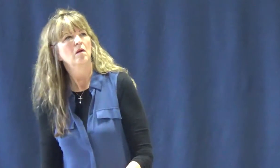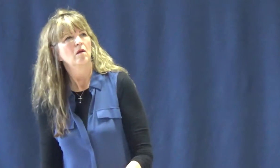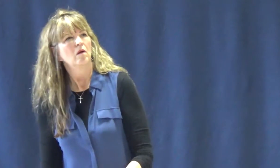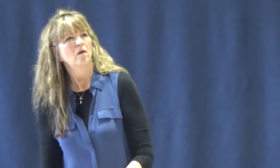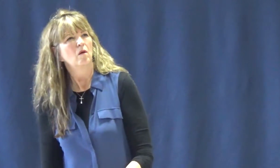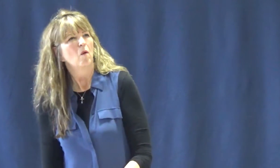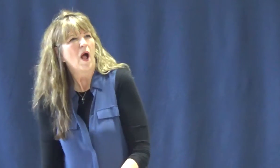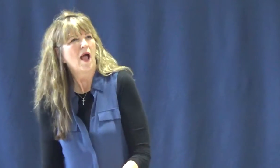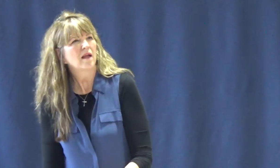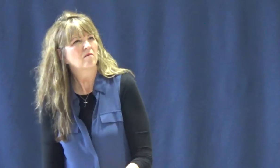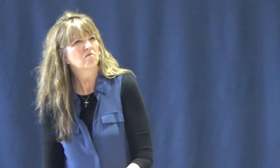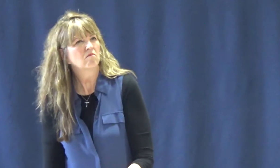that?